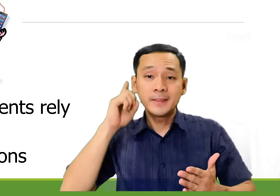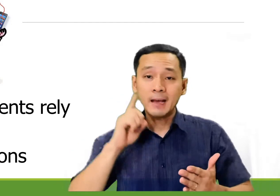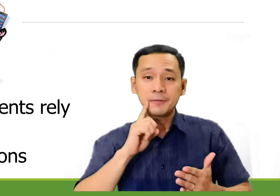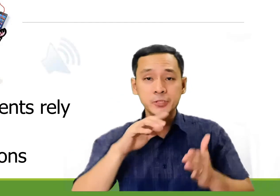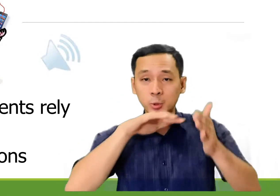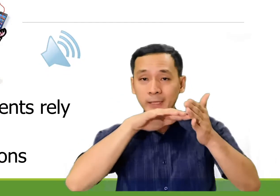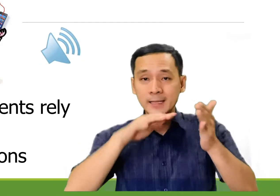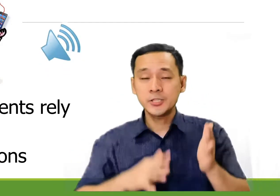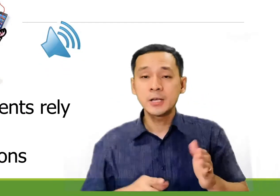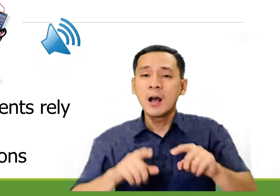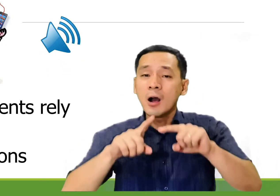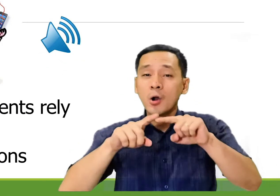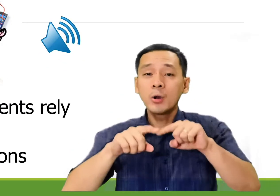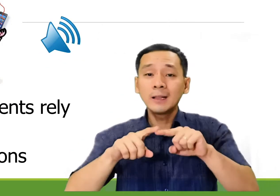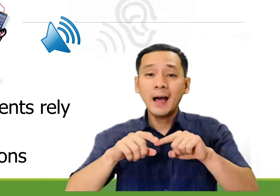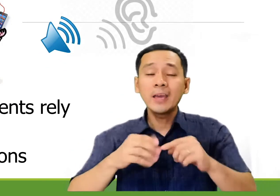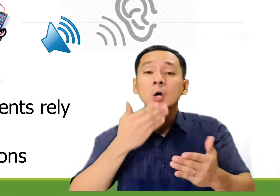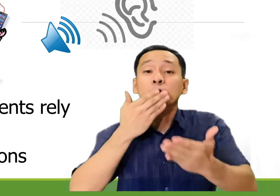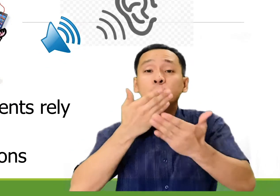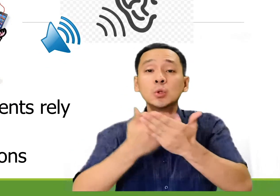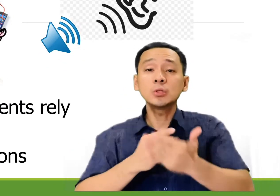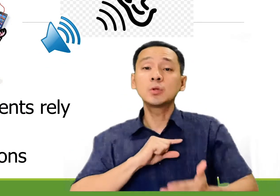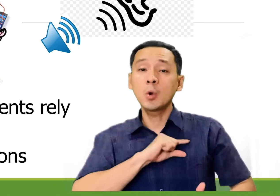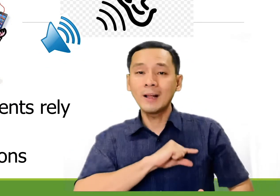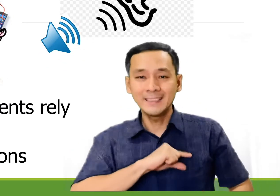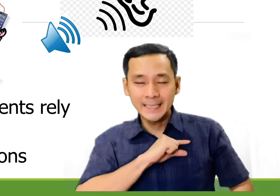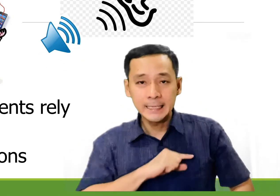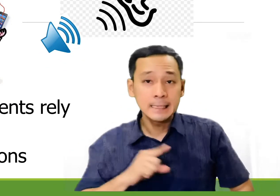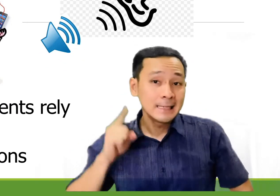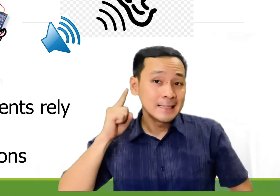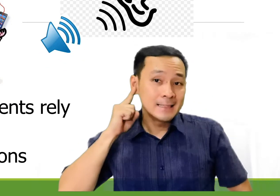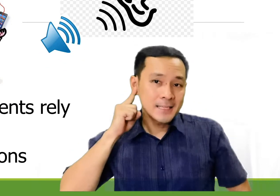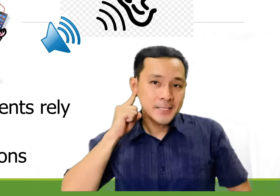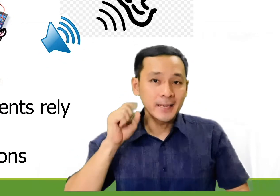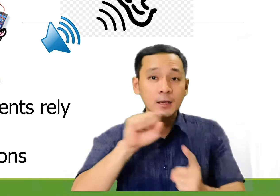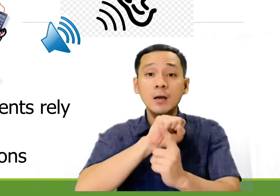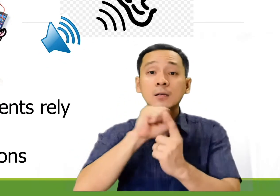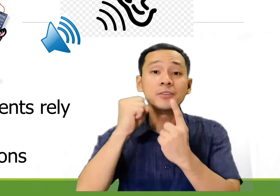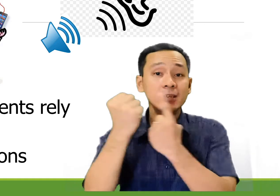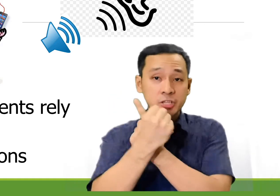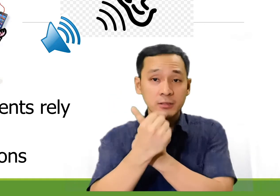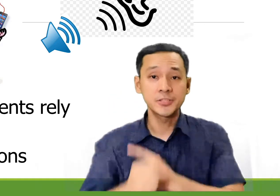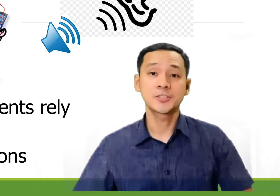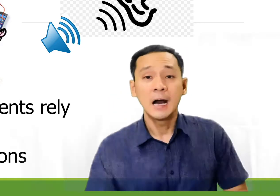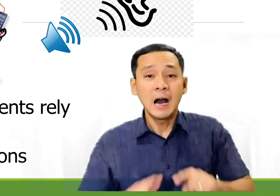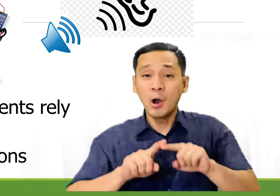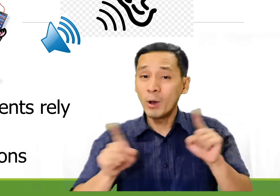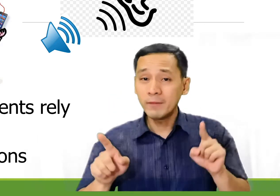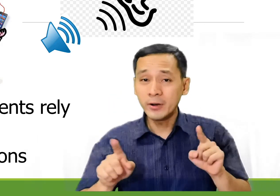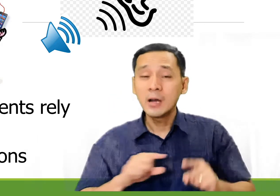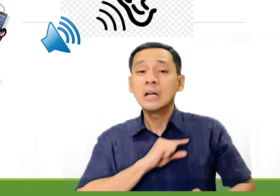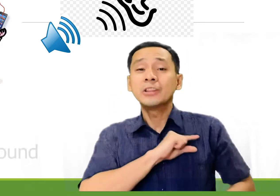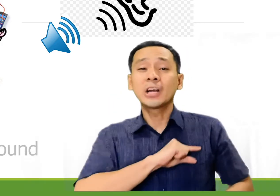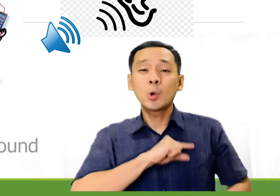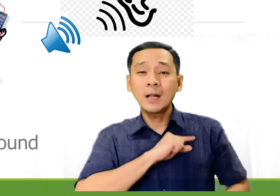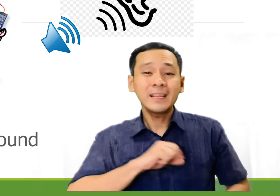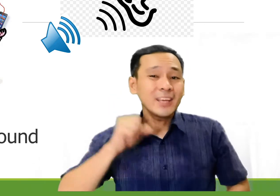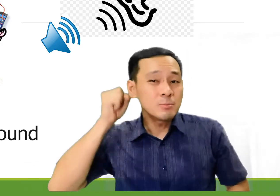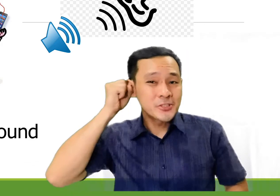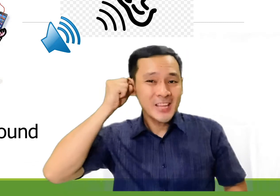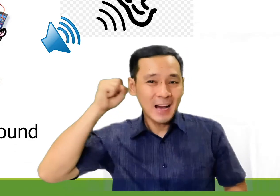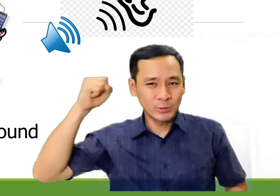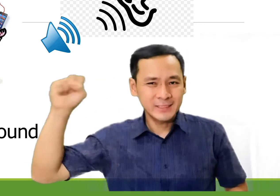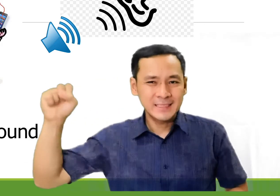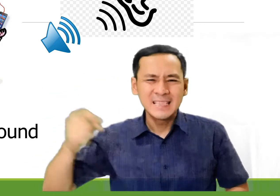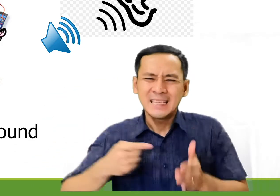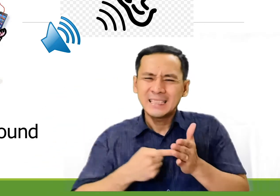Some deaf students rely on good quality listening conditions. However, the quality